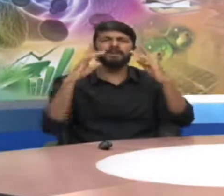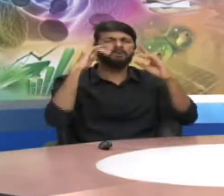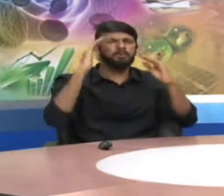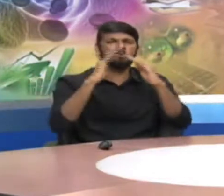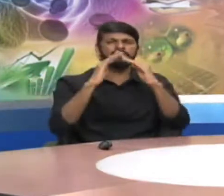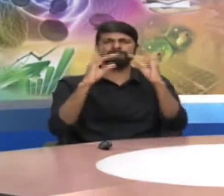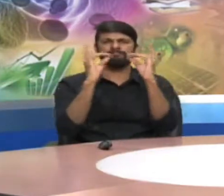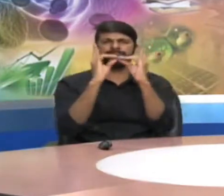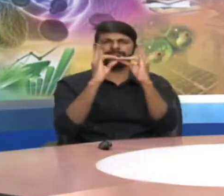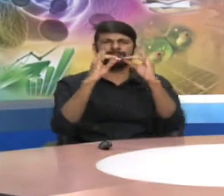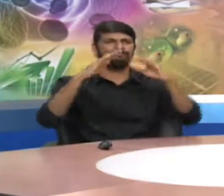Marble powder.